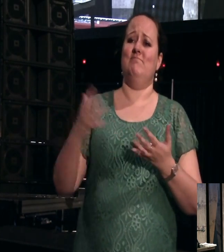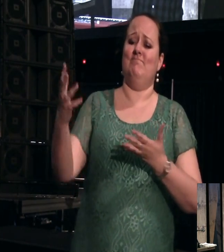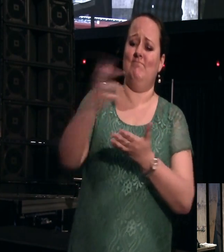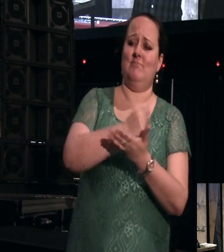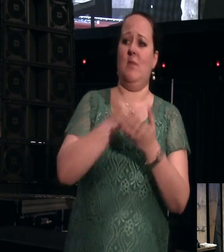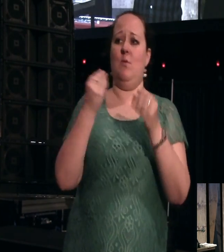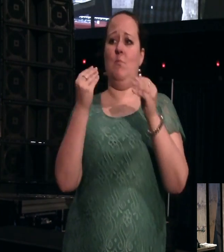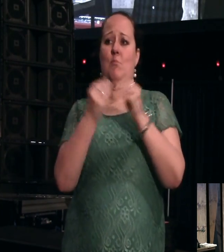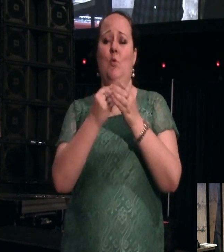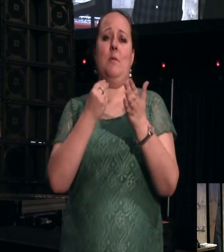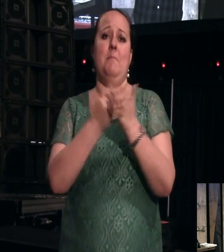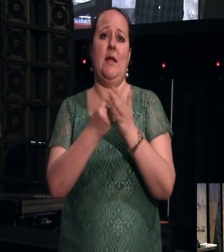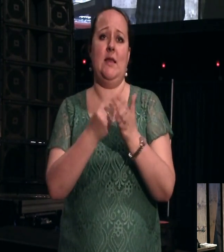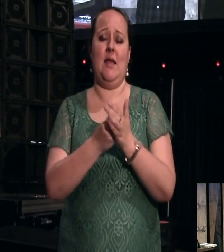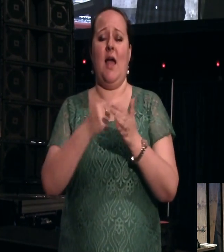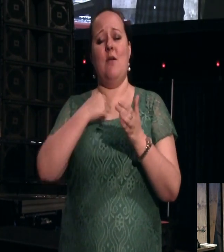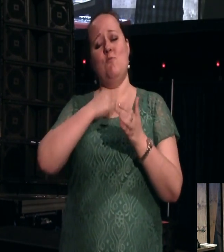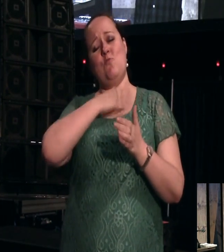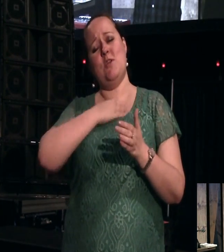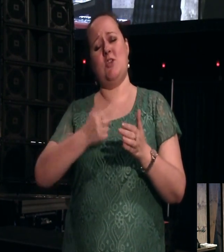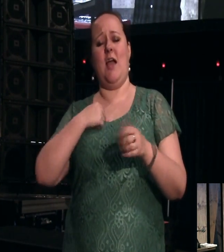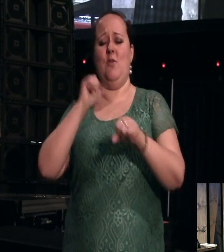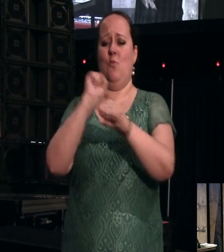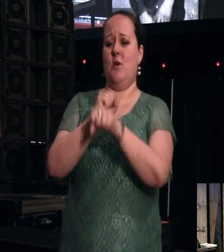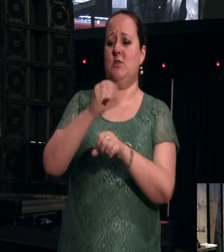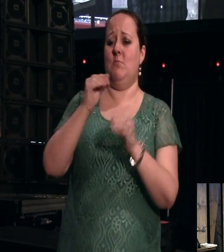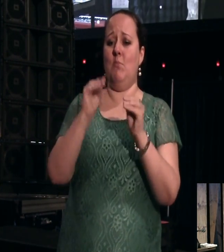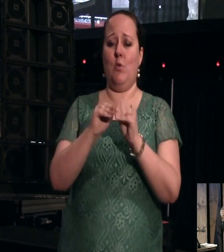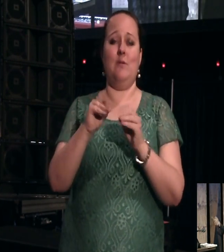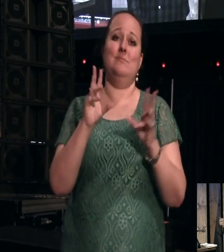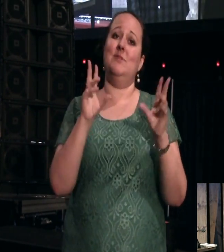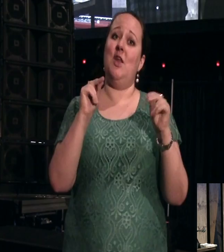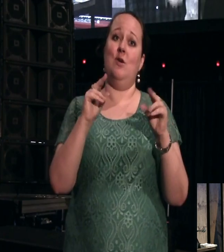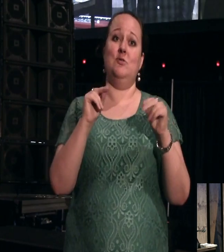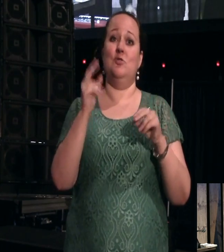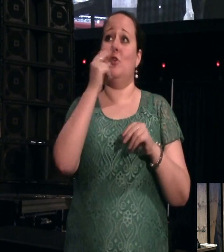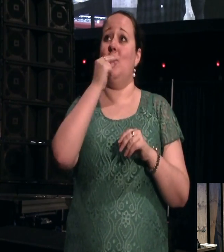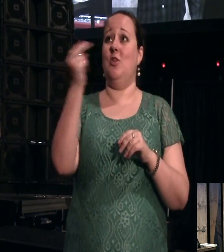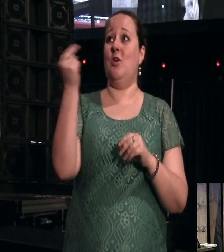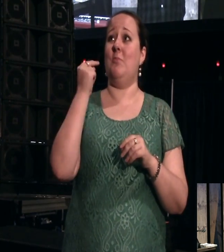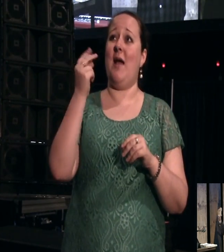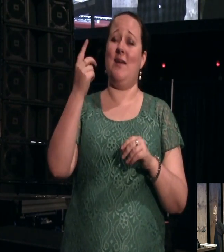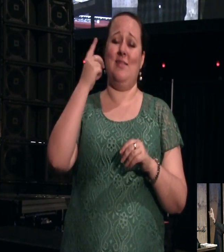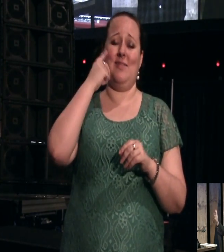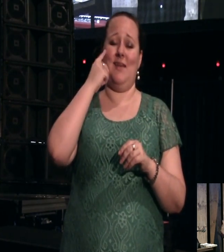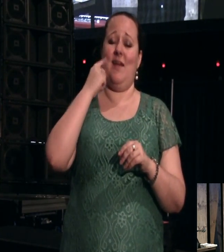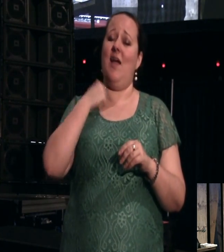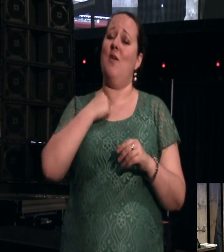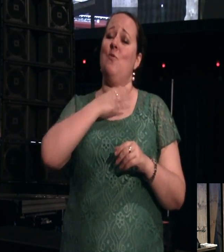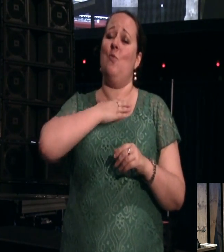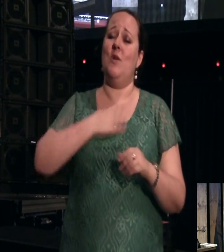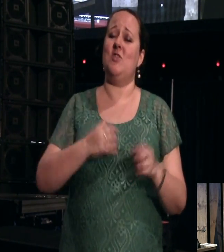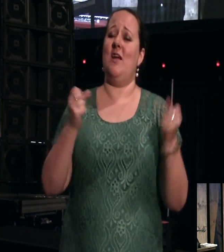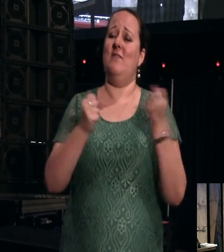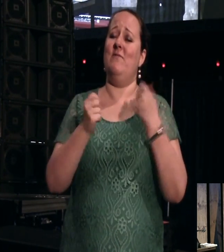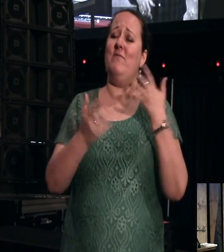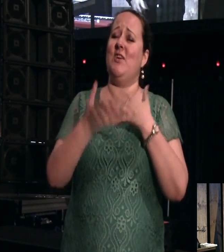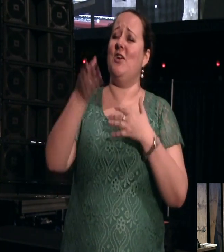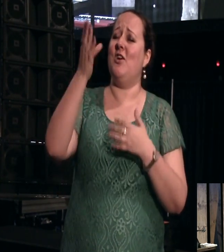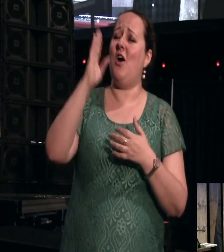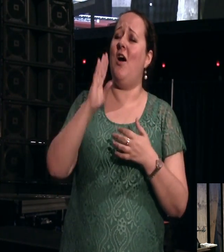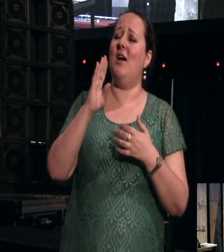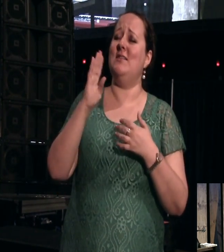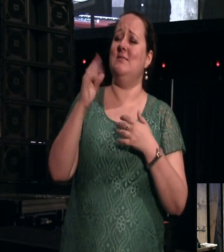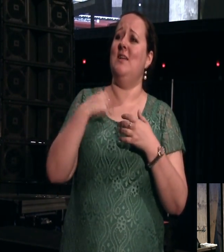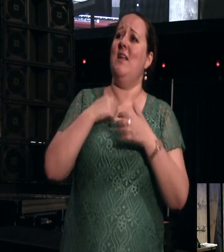not going to sit there and be like, I wish I had made more money. I wish I had done more work. No, you're going to look back and say, man, I wish I had feared